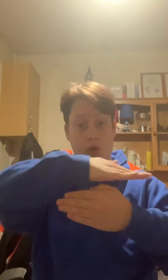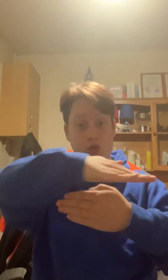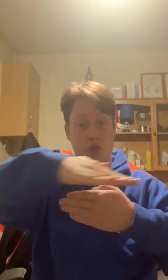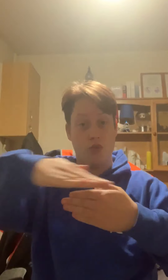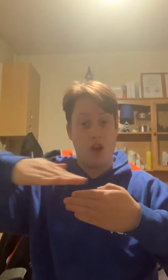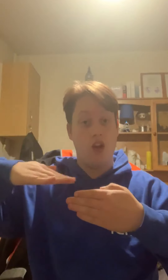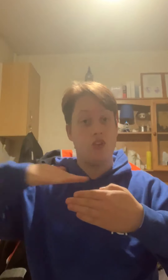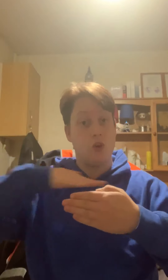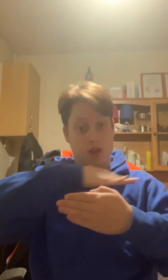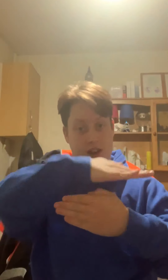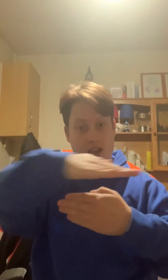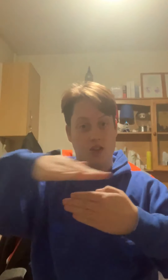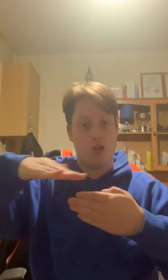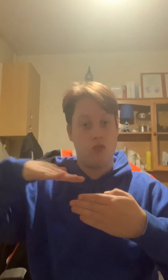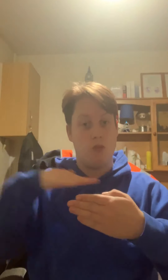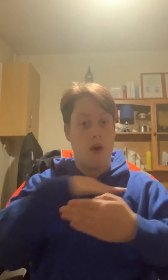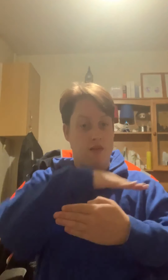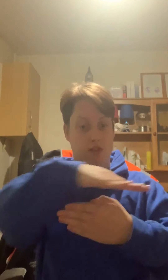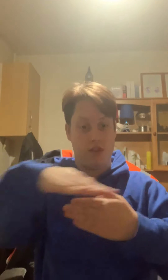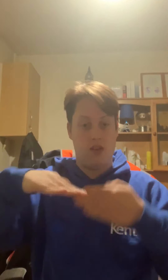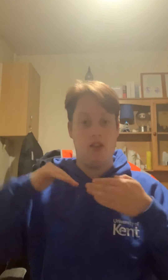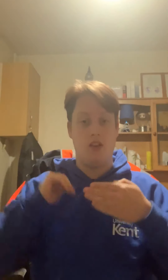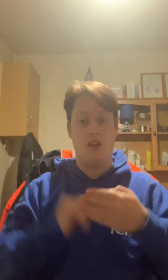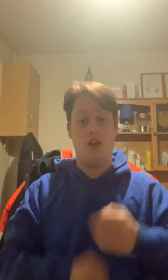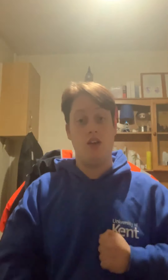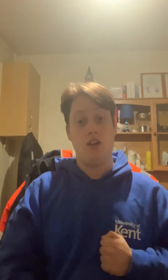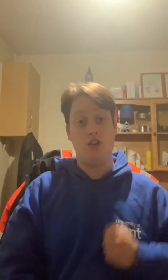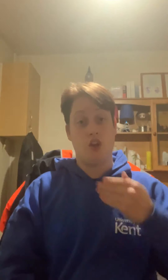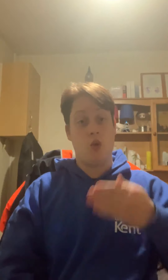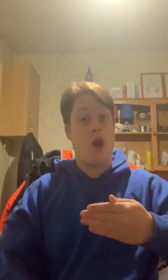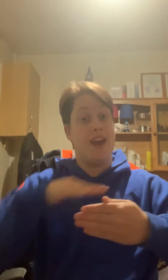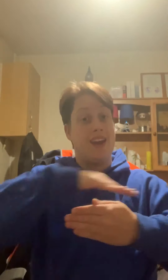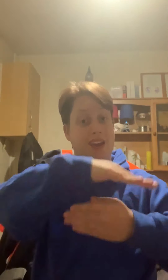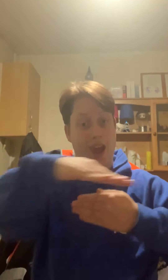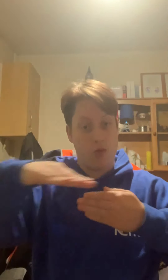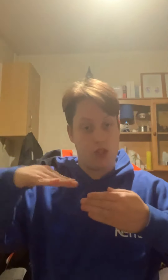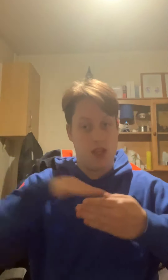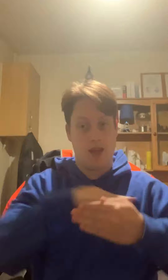motion with your dominant hand on above. So county.